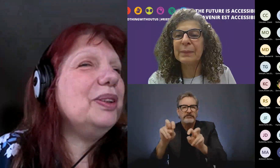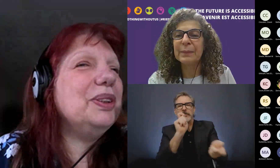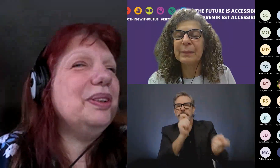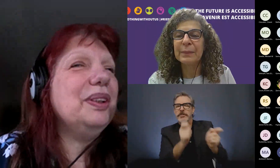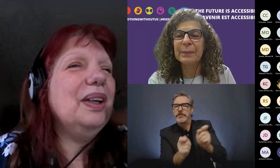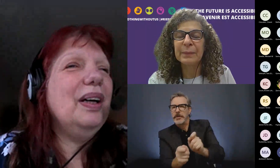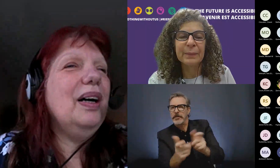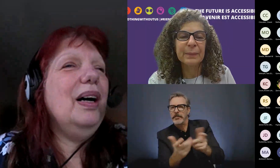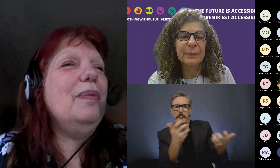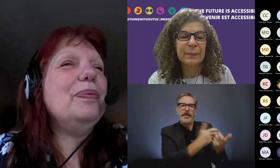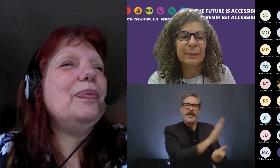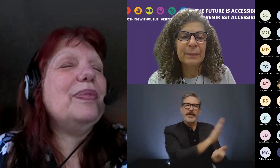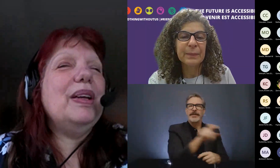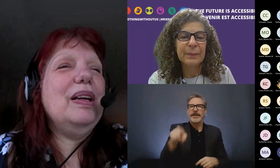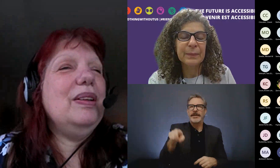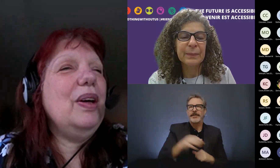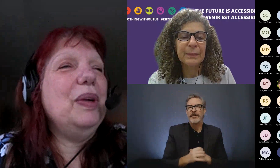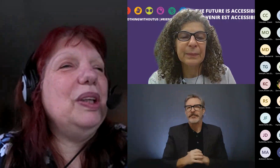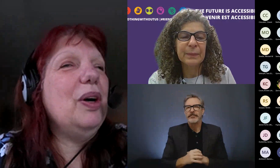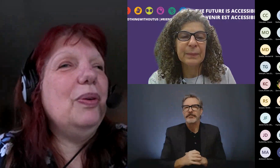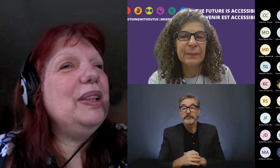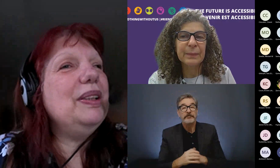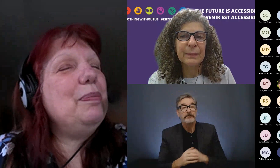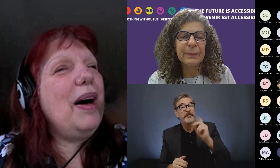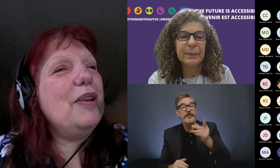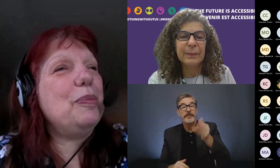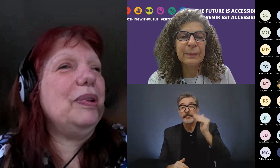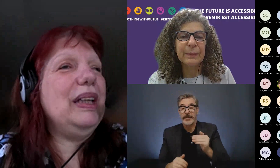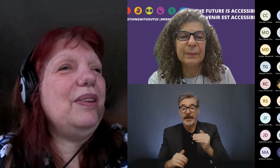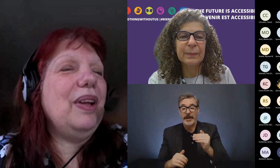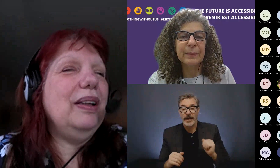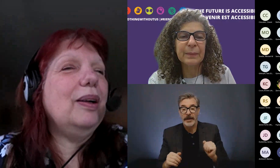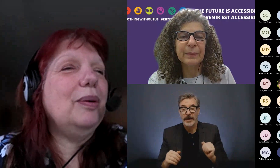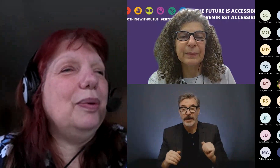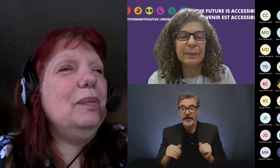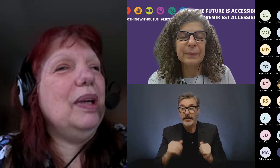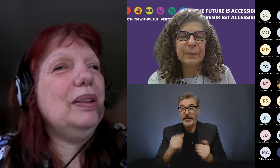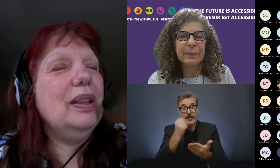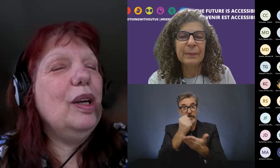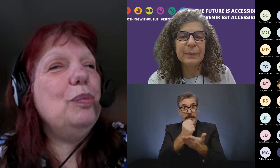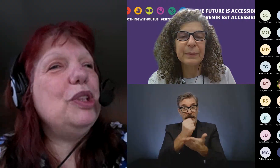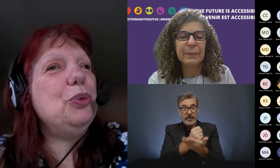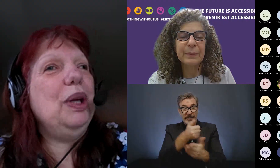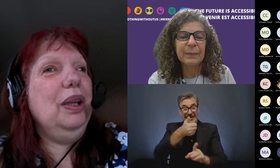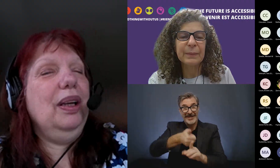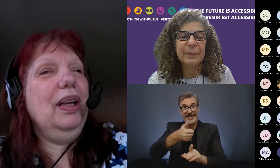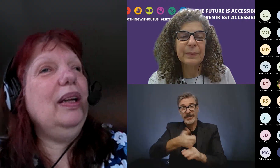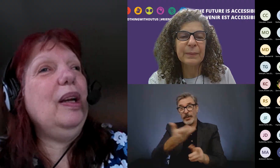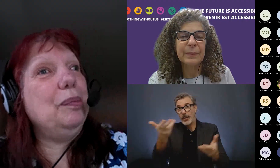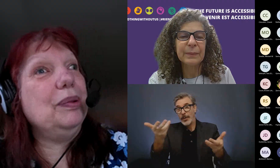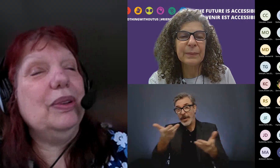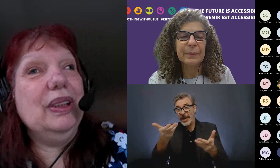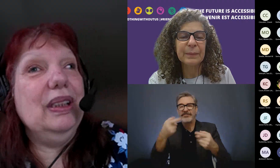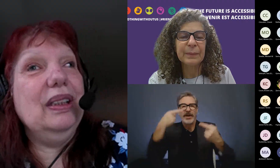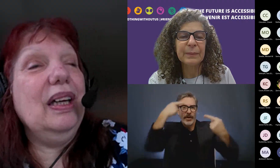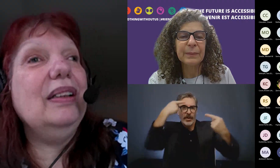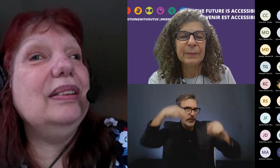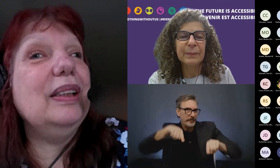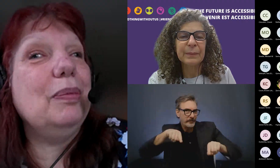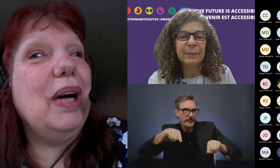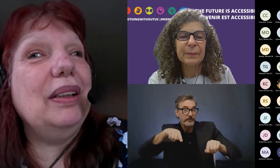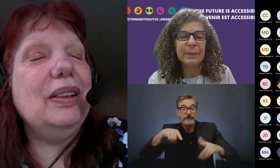next question. Um, we know that the passport is an agreement between an